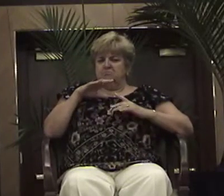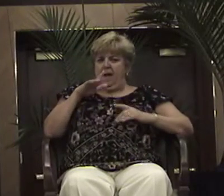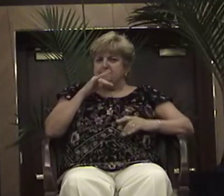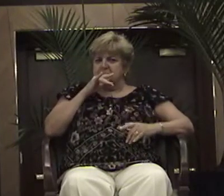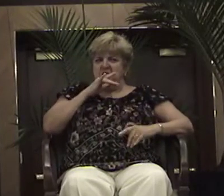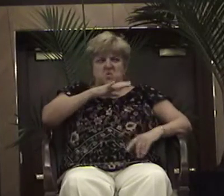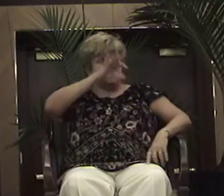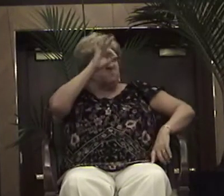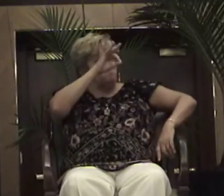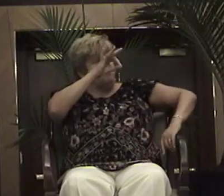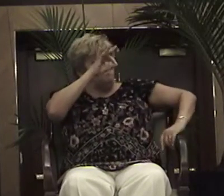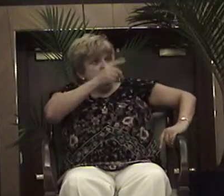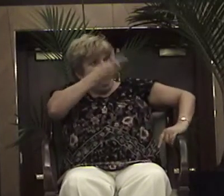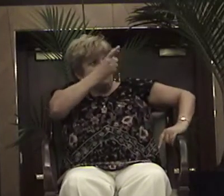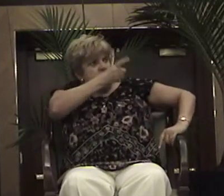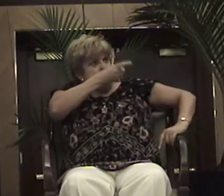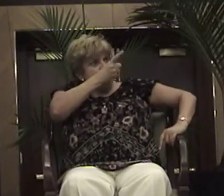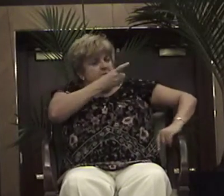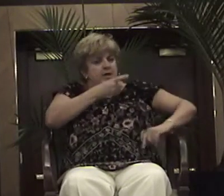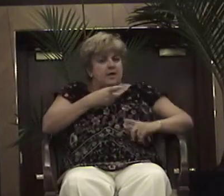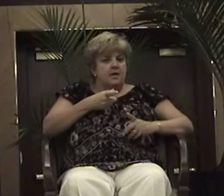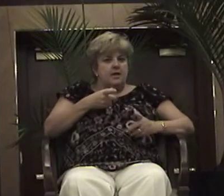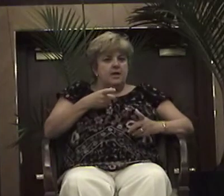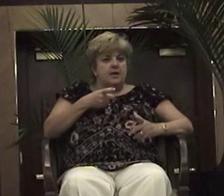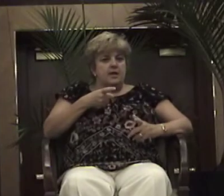do. And why I did what I did, don't